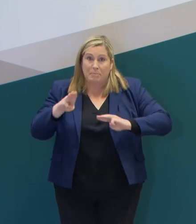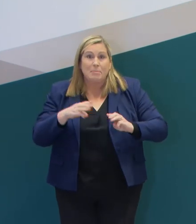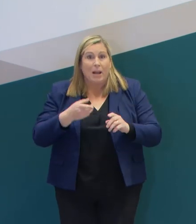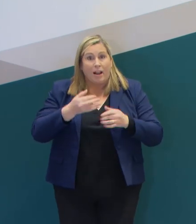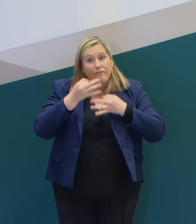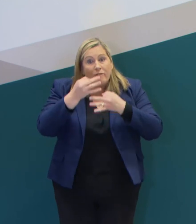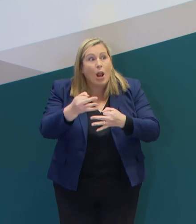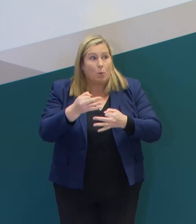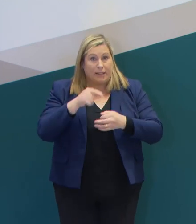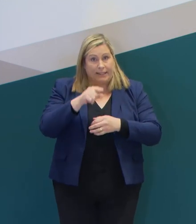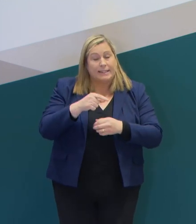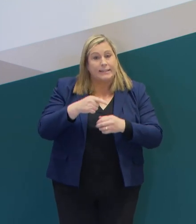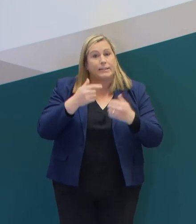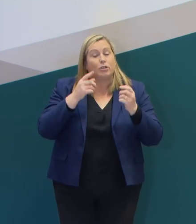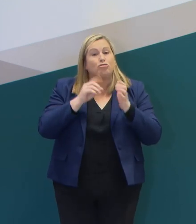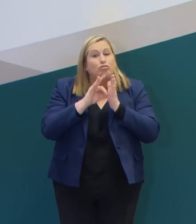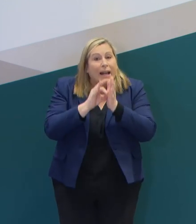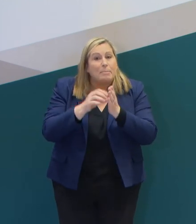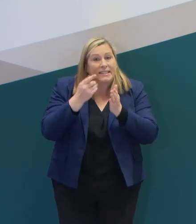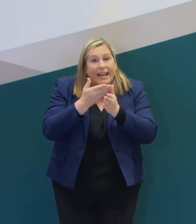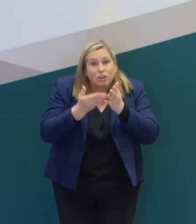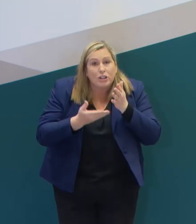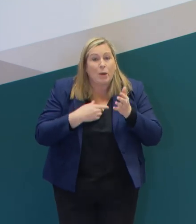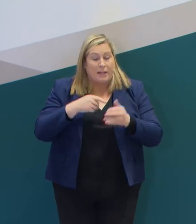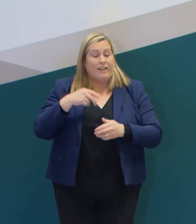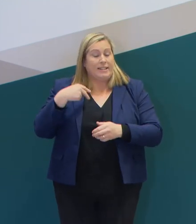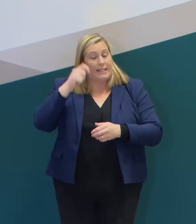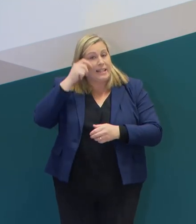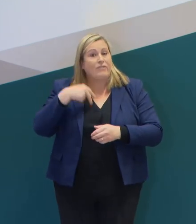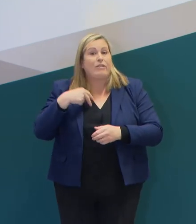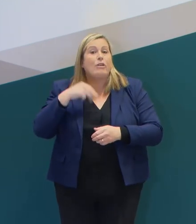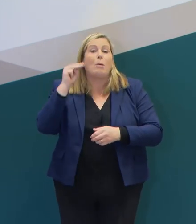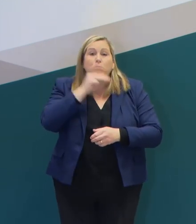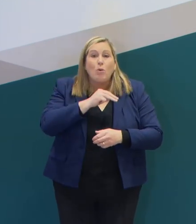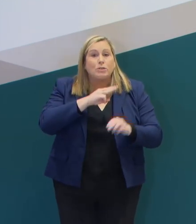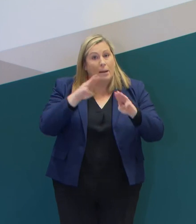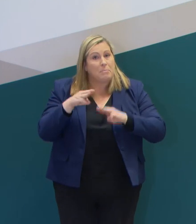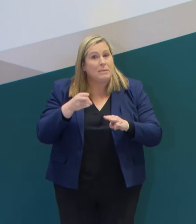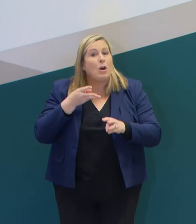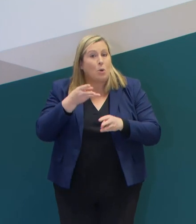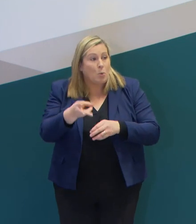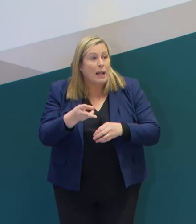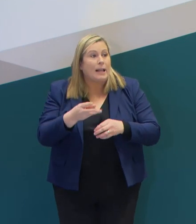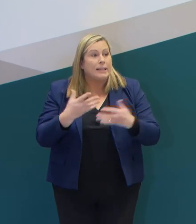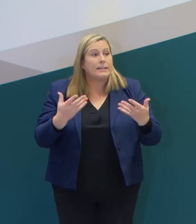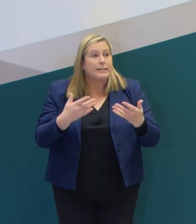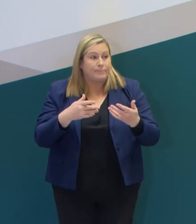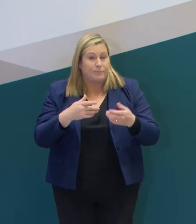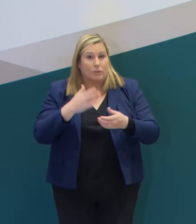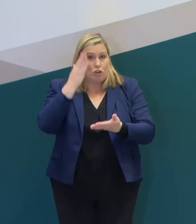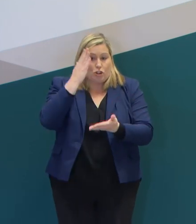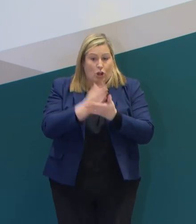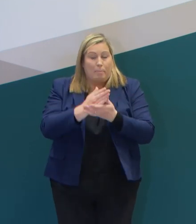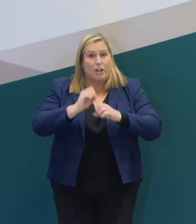and that we're strengthening. We think that that will be a really important way. We think that will feed through into interrupting the transmission of this